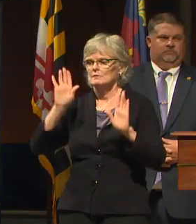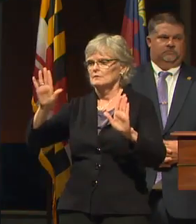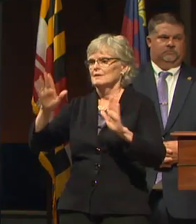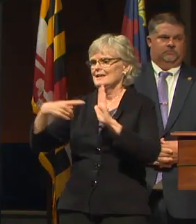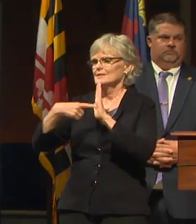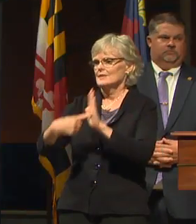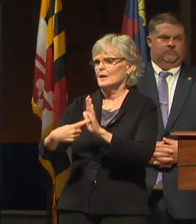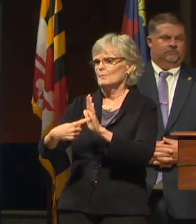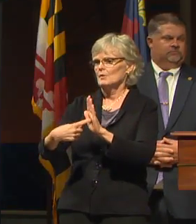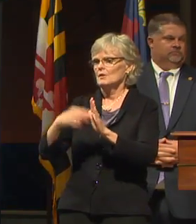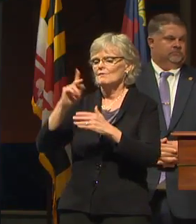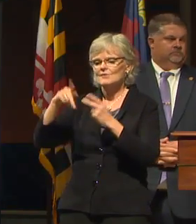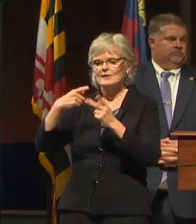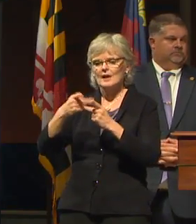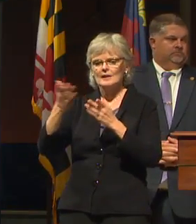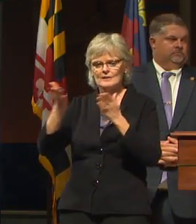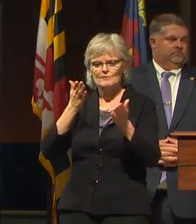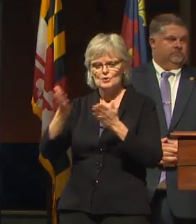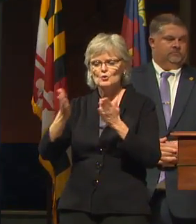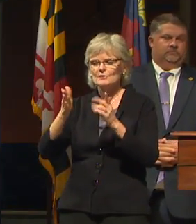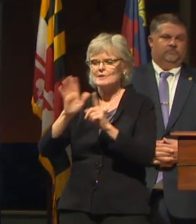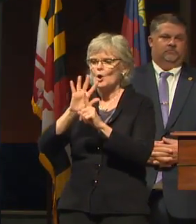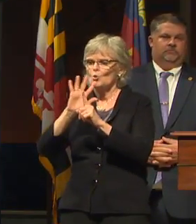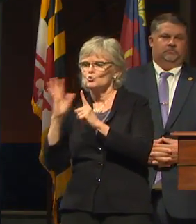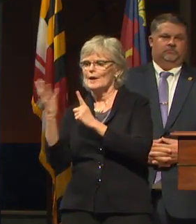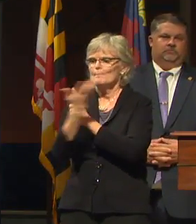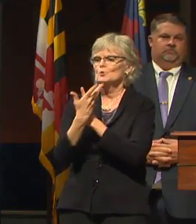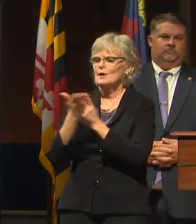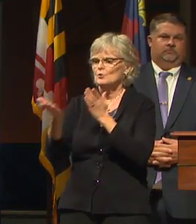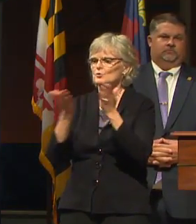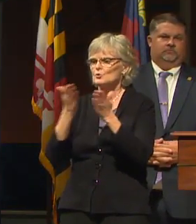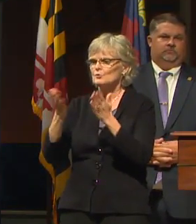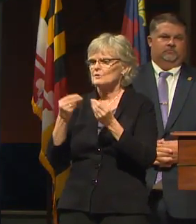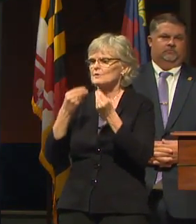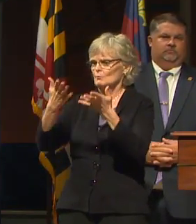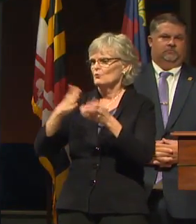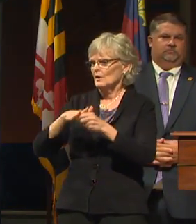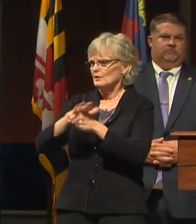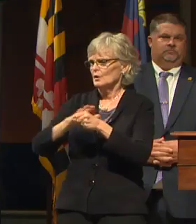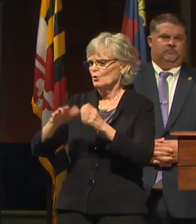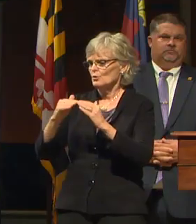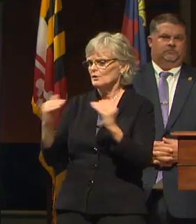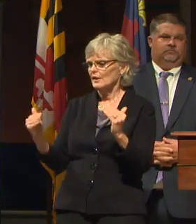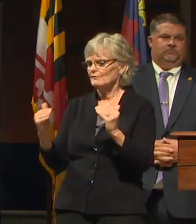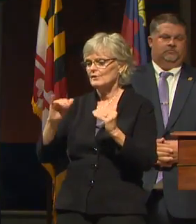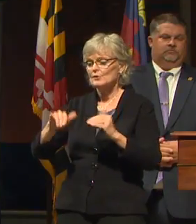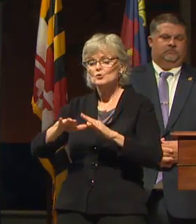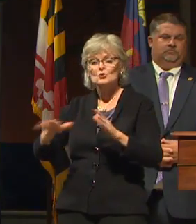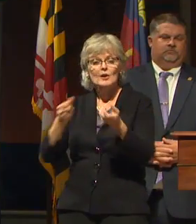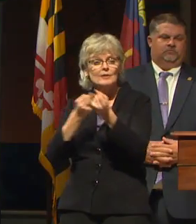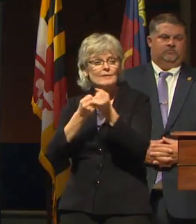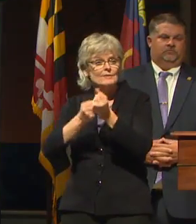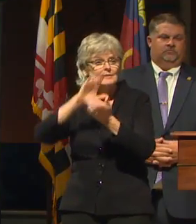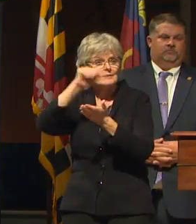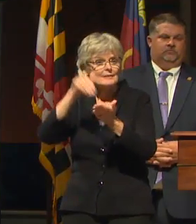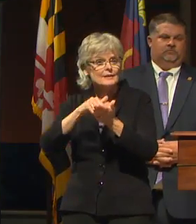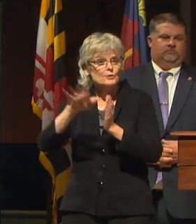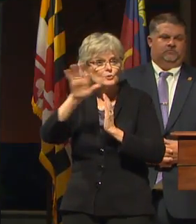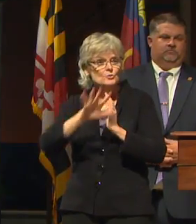of the kind of services, wraparound services that are provided at the local level. These child advocacy centers